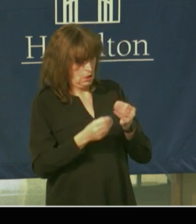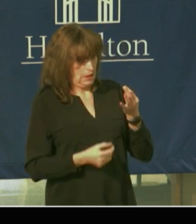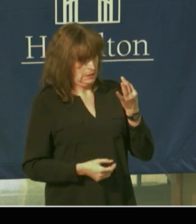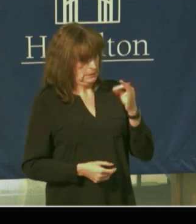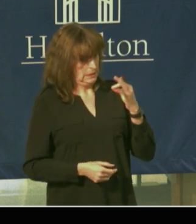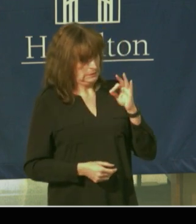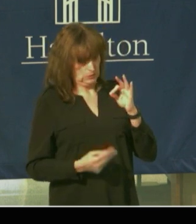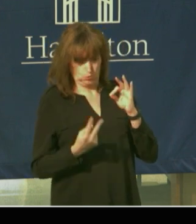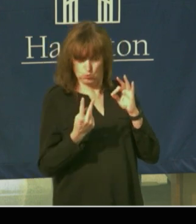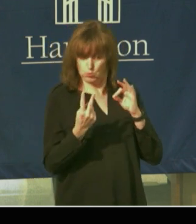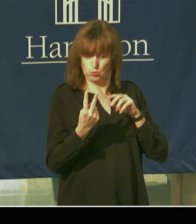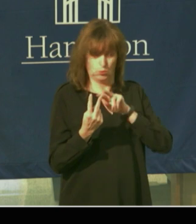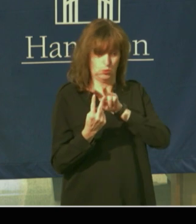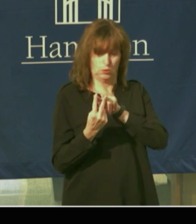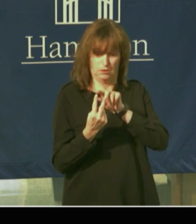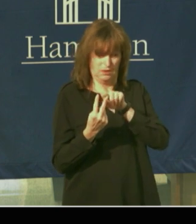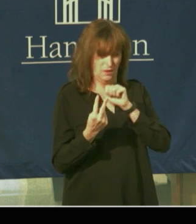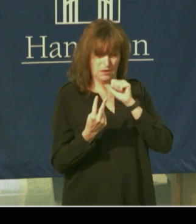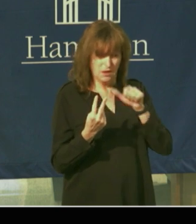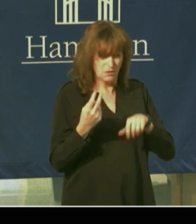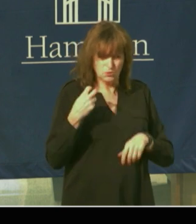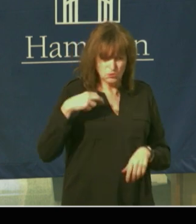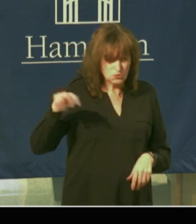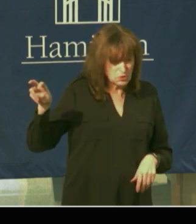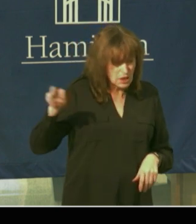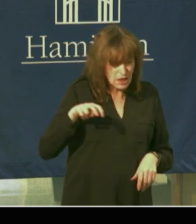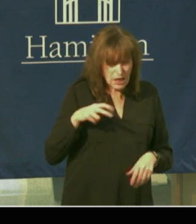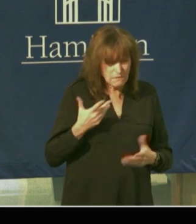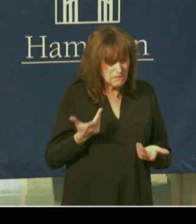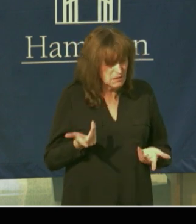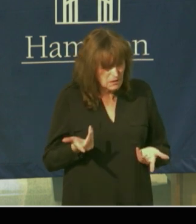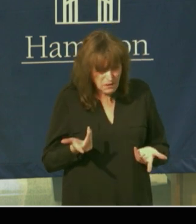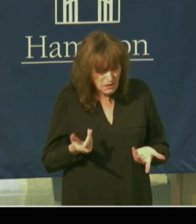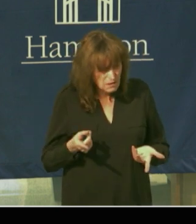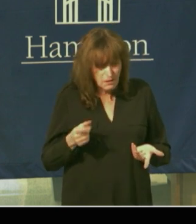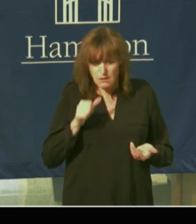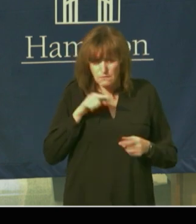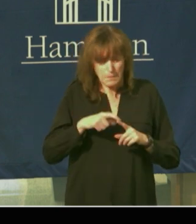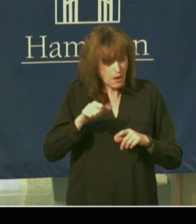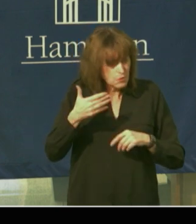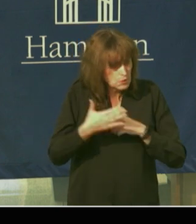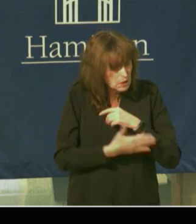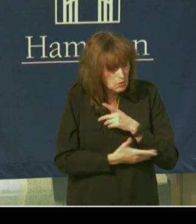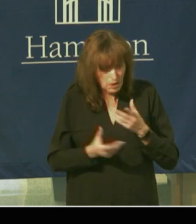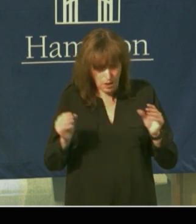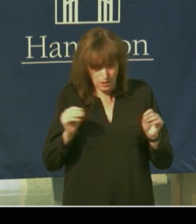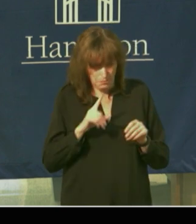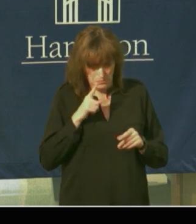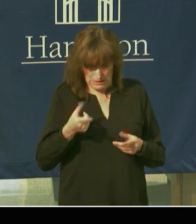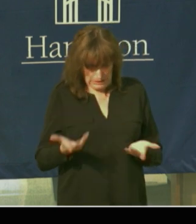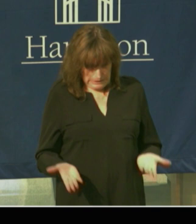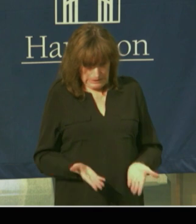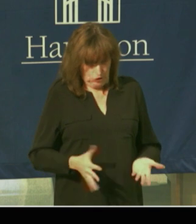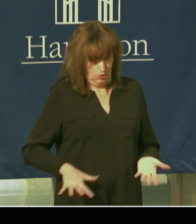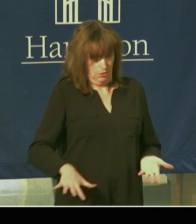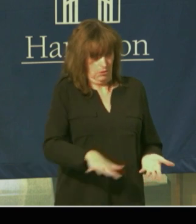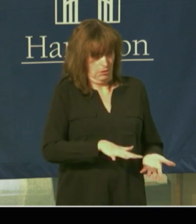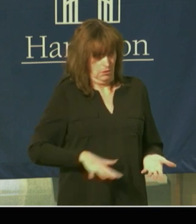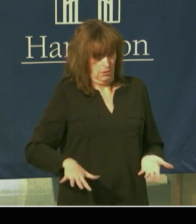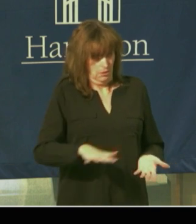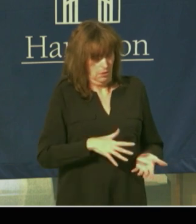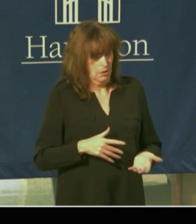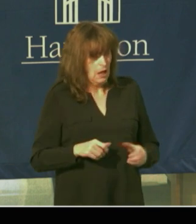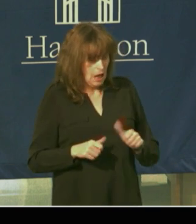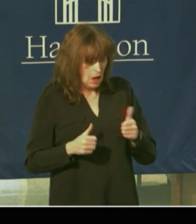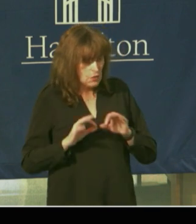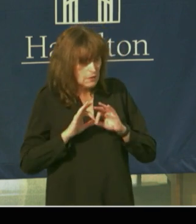don't have a travel history, so they didn't import it from somewhere else because they weren't somewhere else. We can't find kind of people around them that they've interacted with